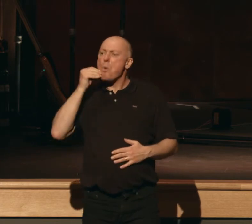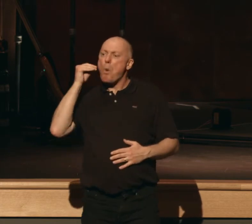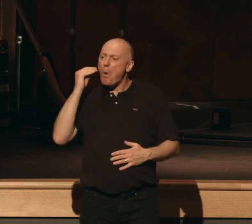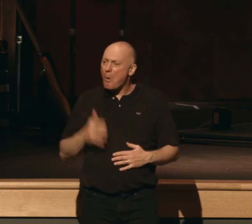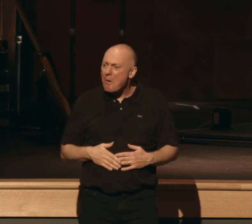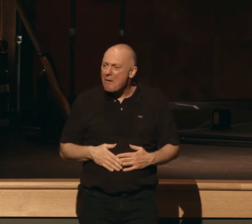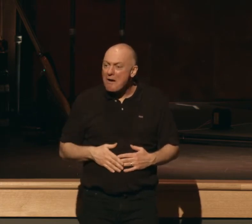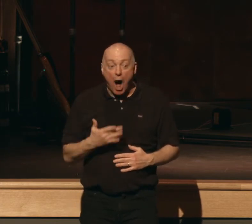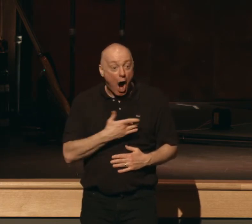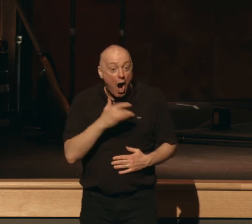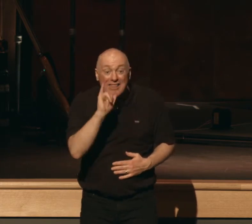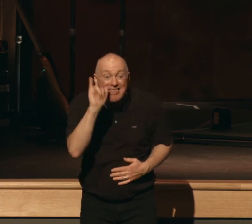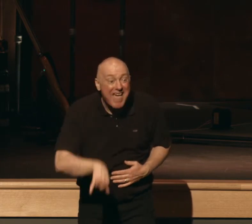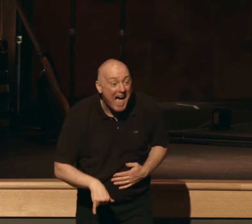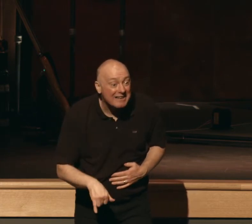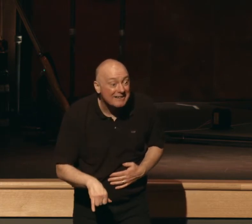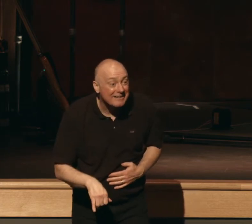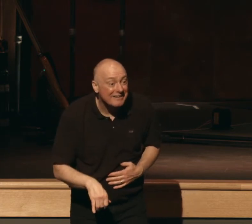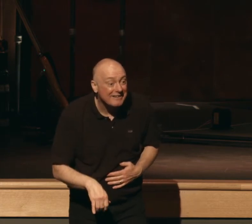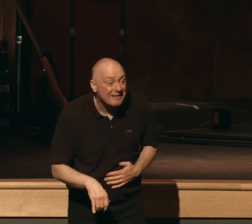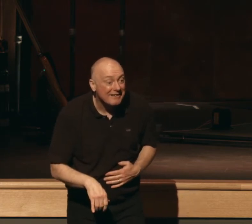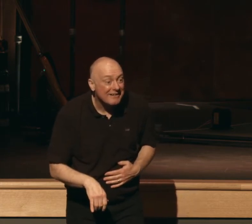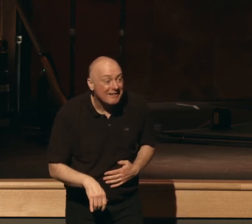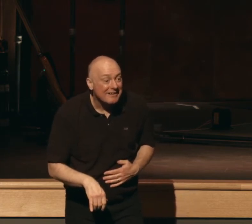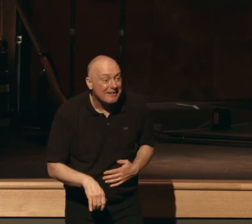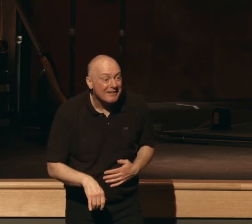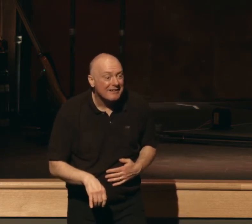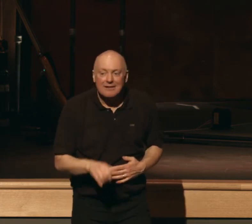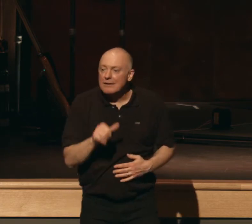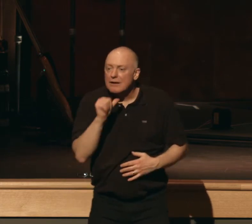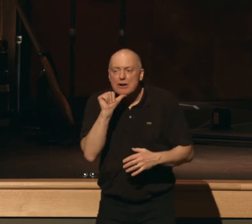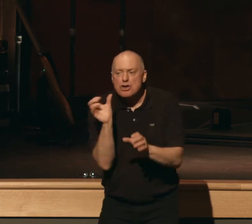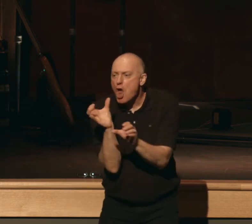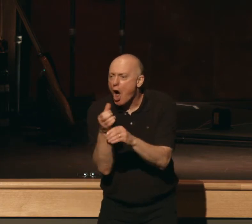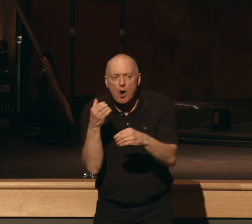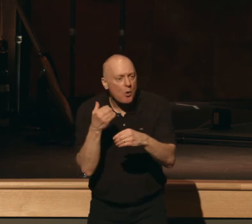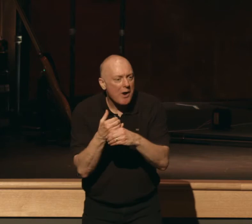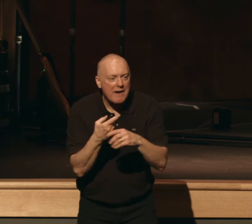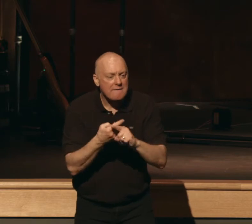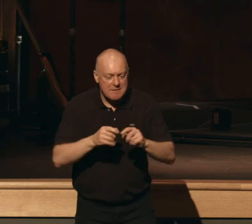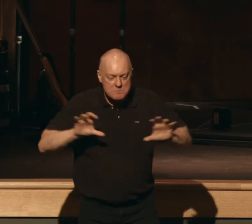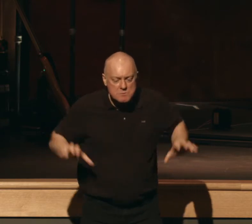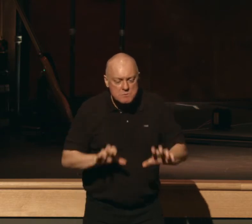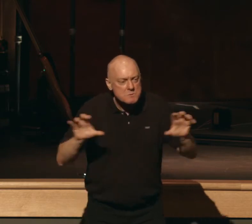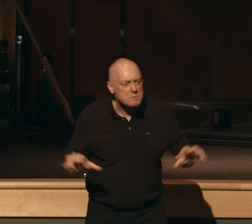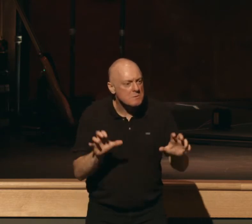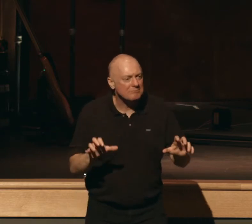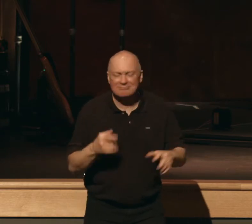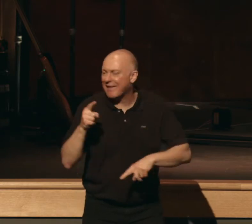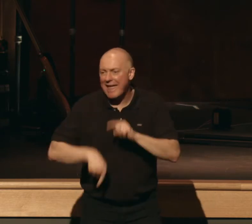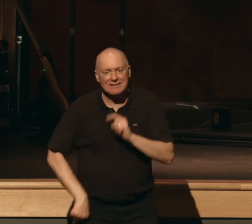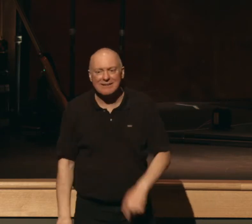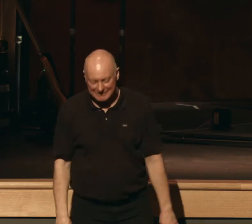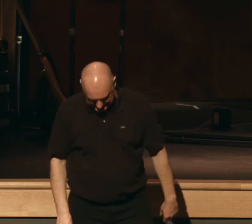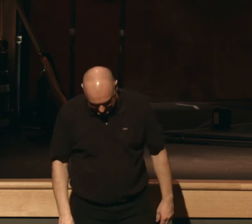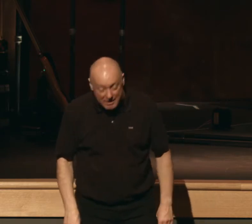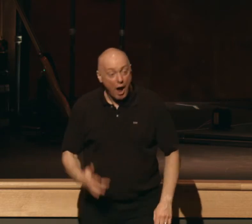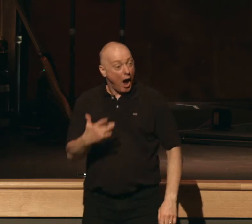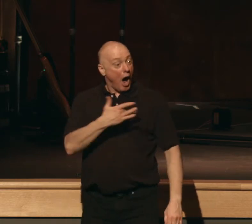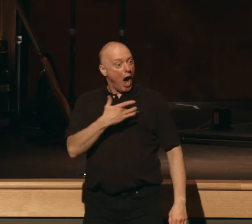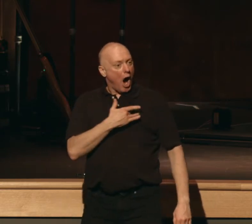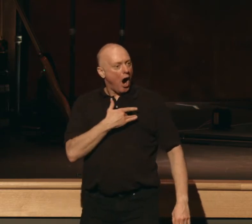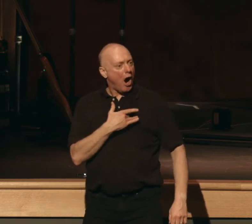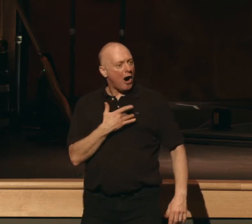And a heart like that is not created from our effort. A heart